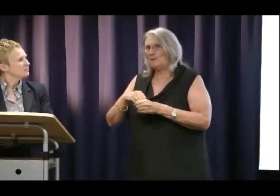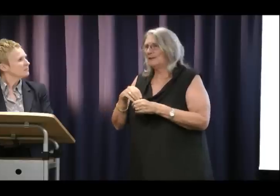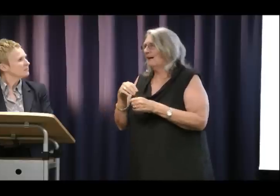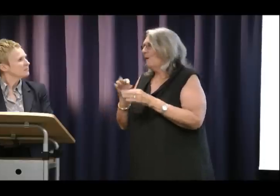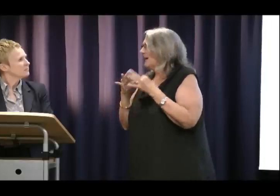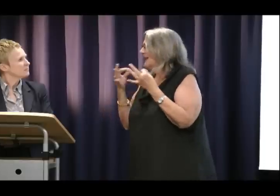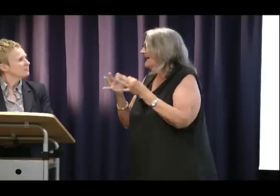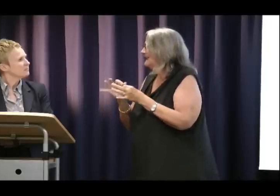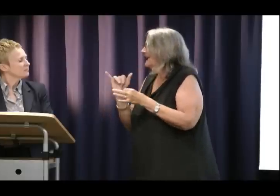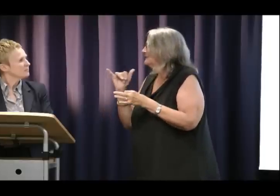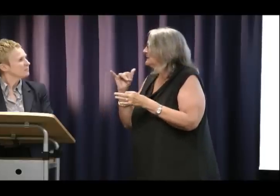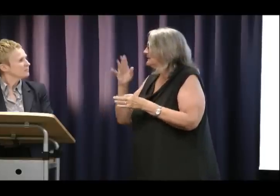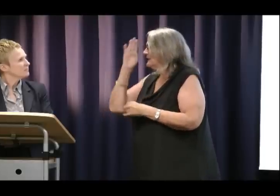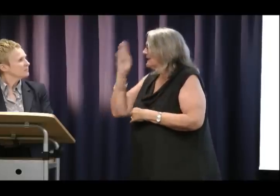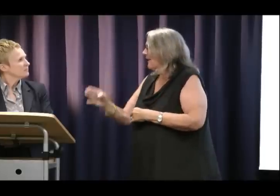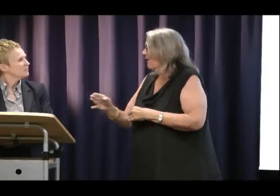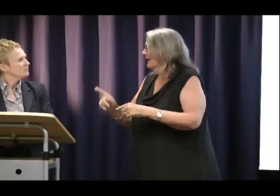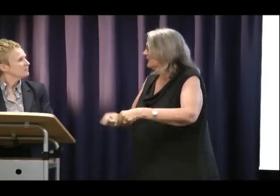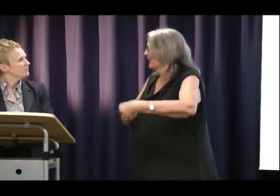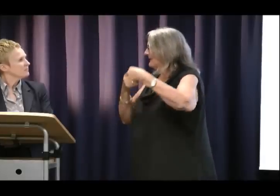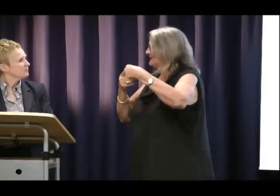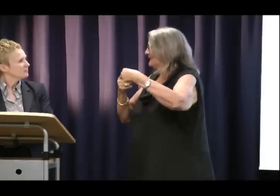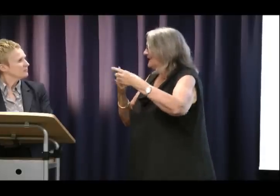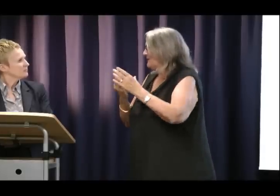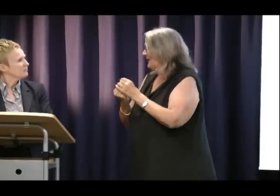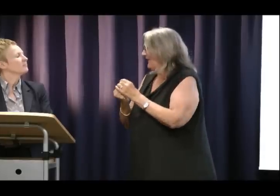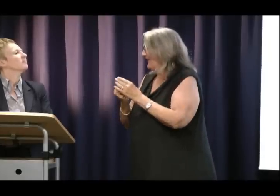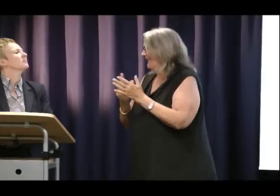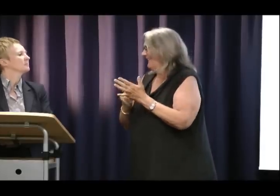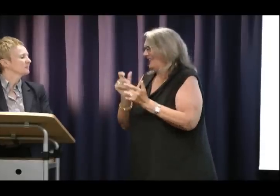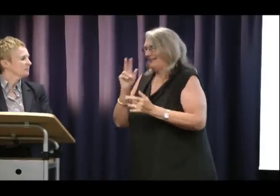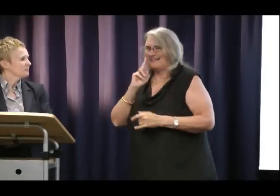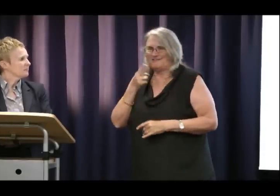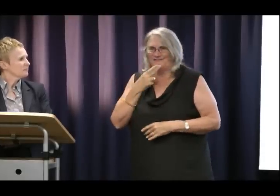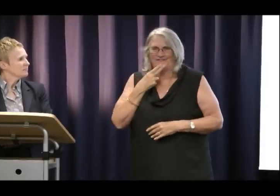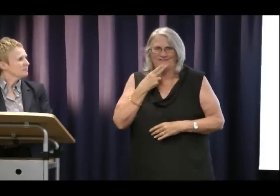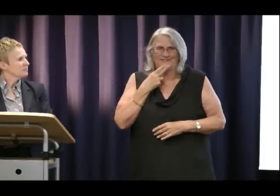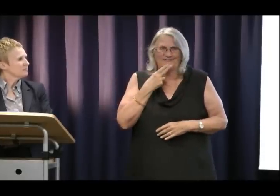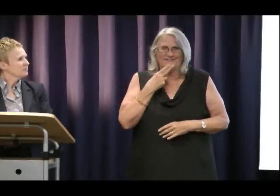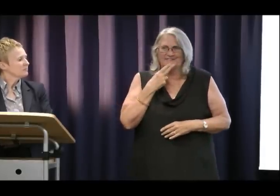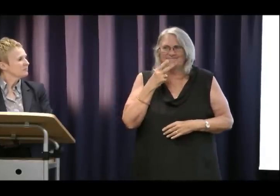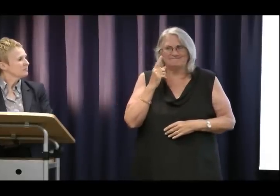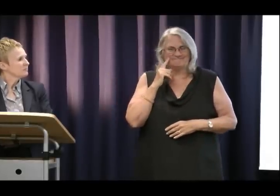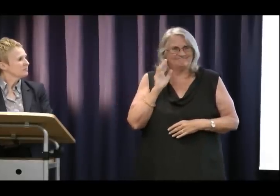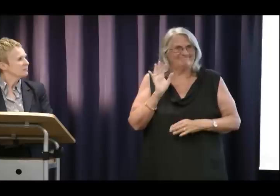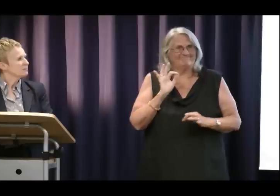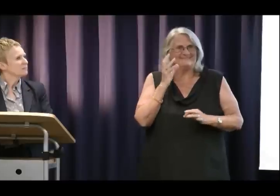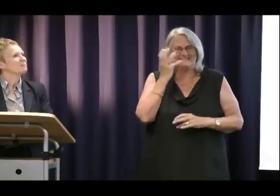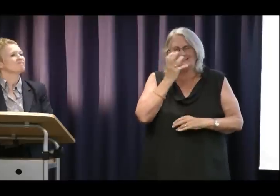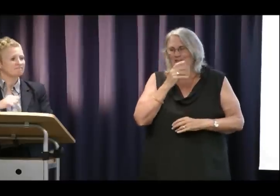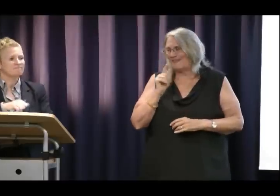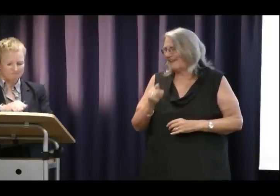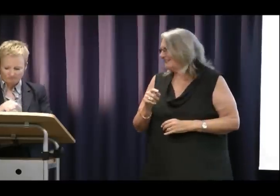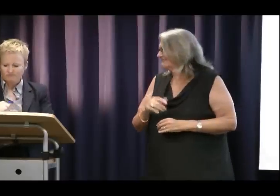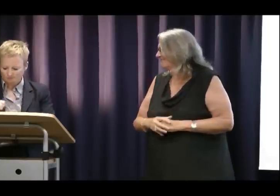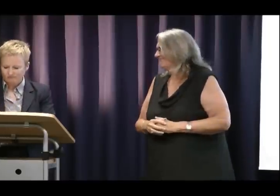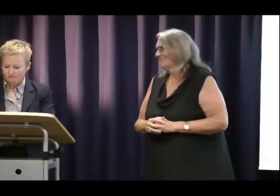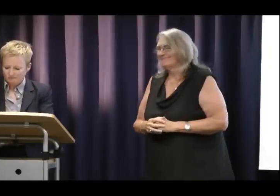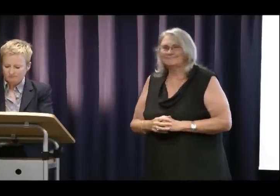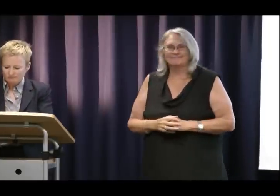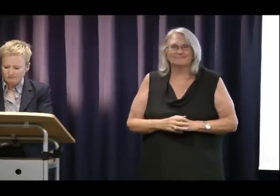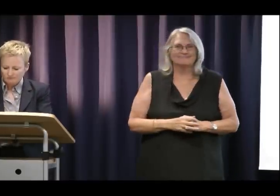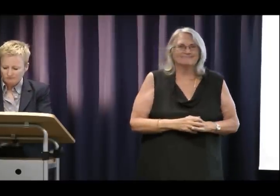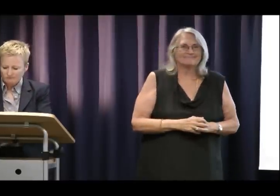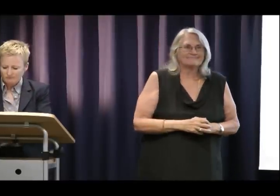please consider the fact that you don't want to have an organisation that's in direct